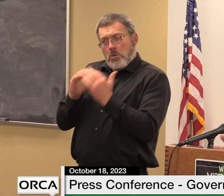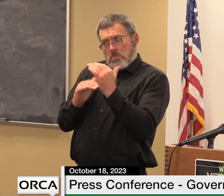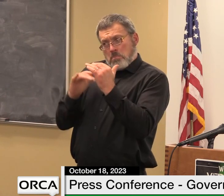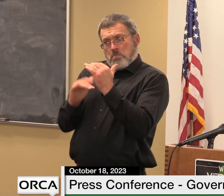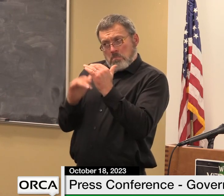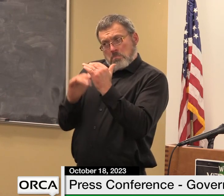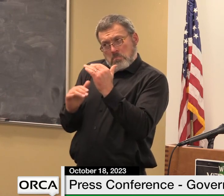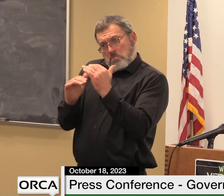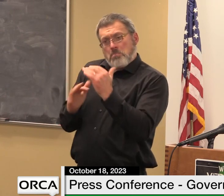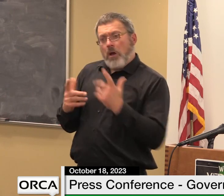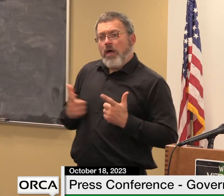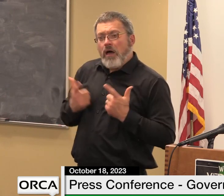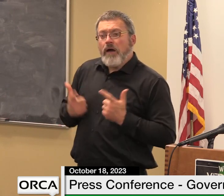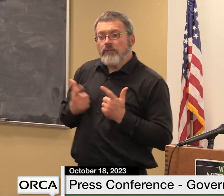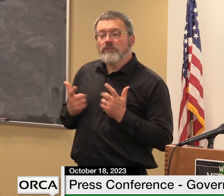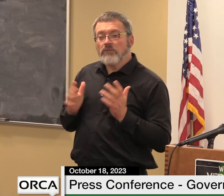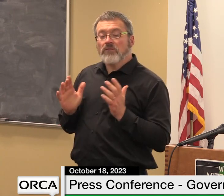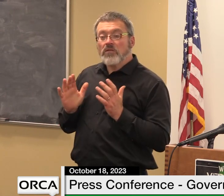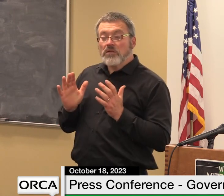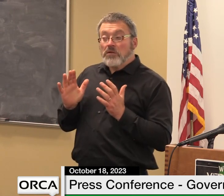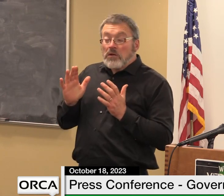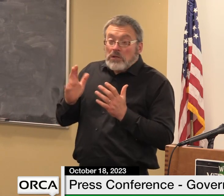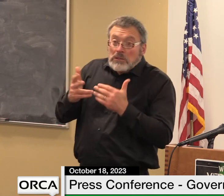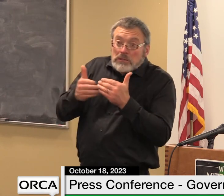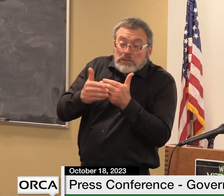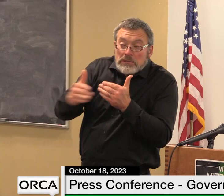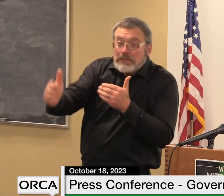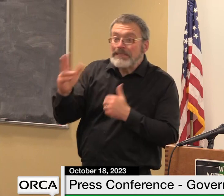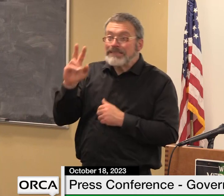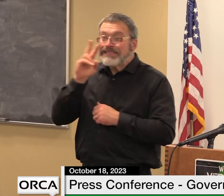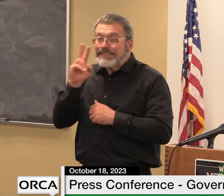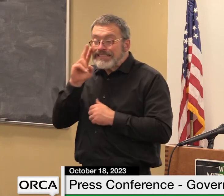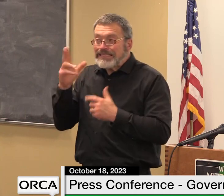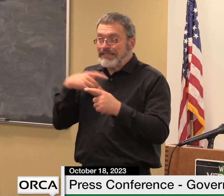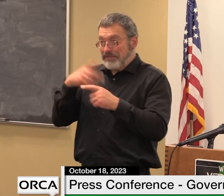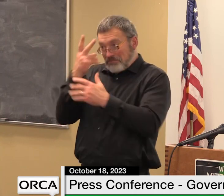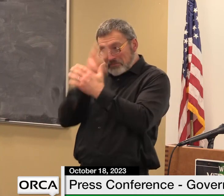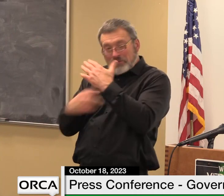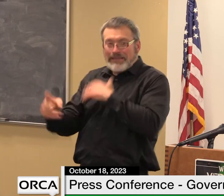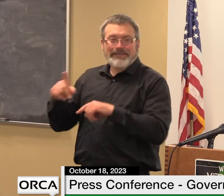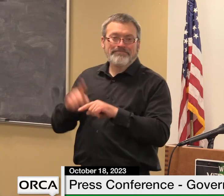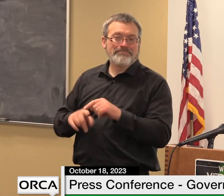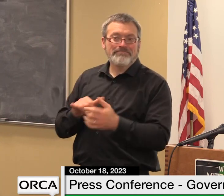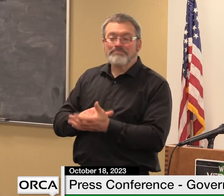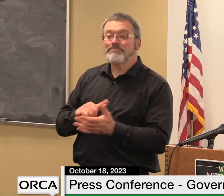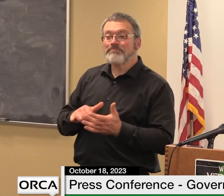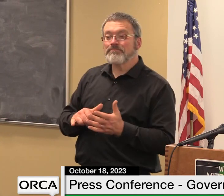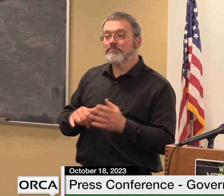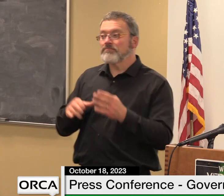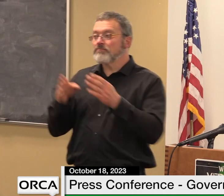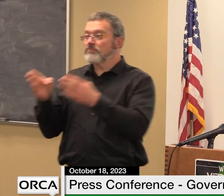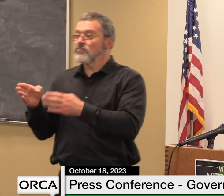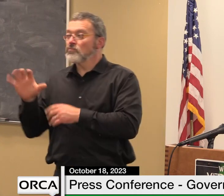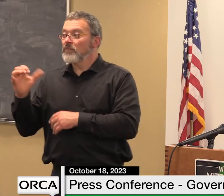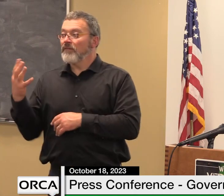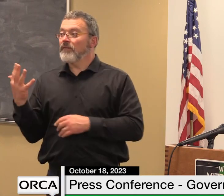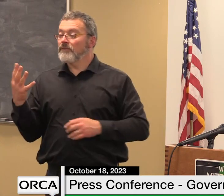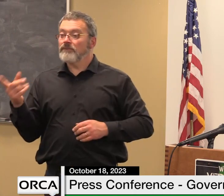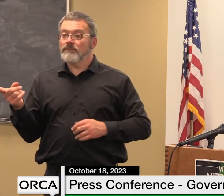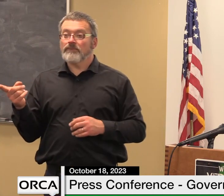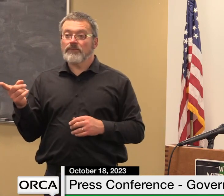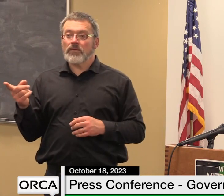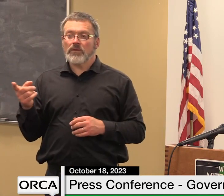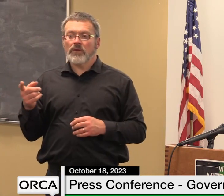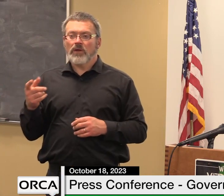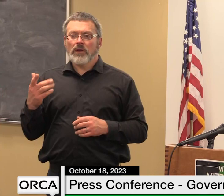but we don't know what we don't know. We just need to hear from people. This may be a better question for Peter Walker. I know he's not here from